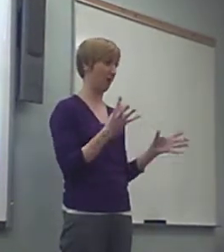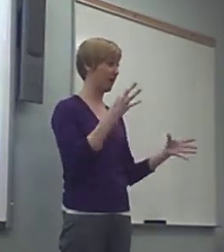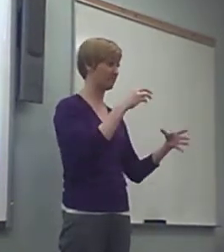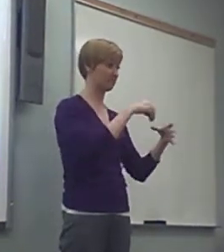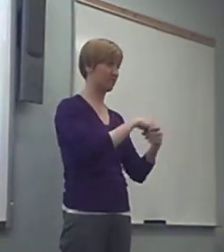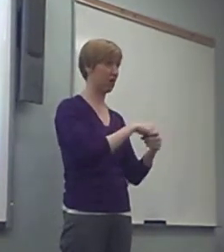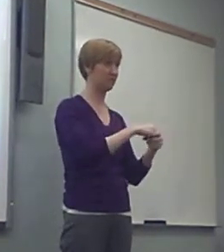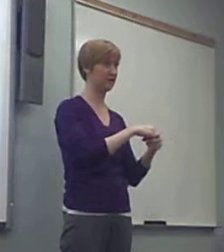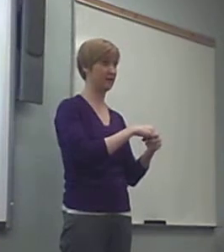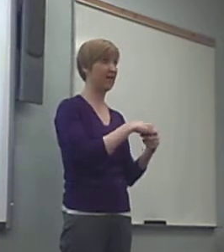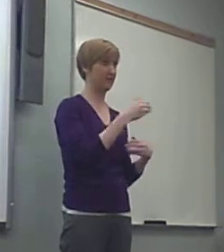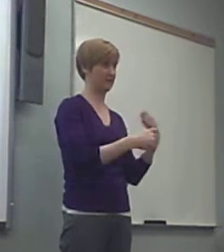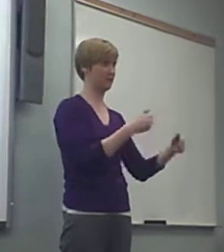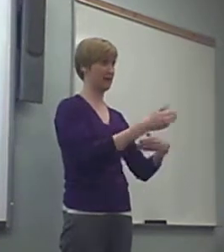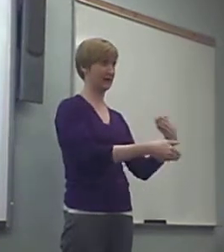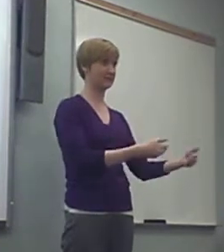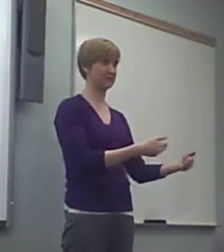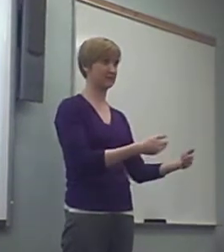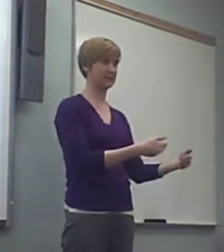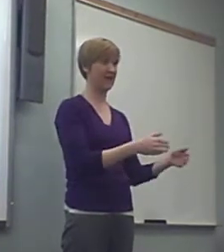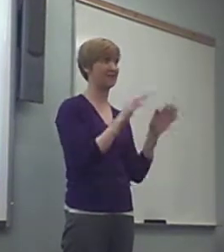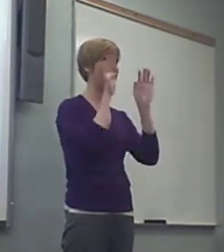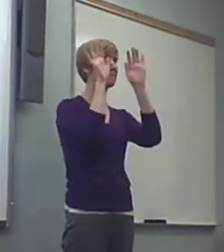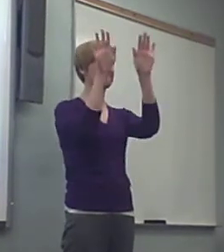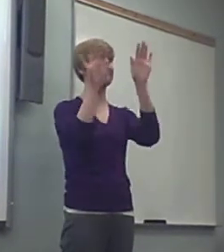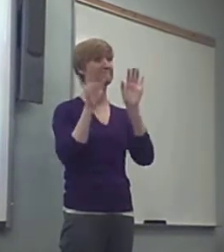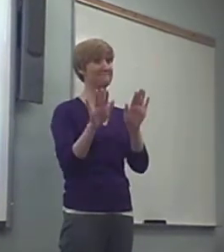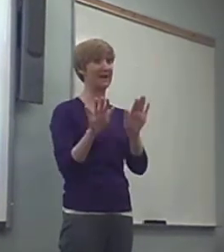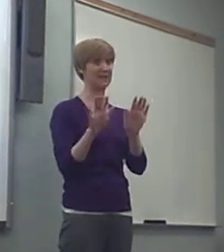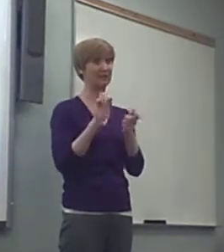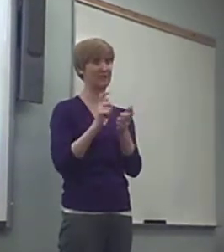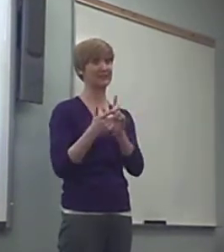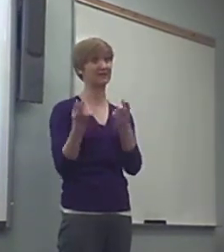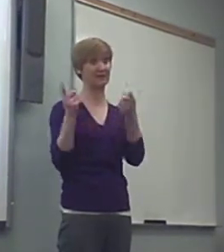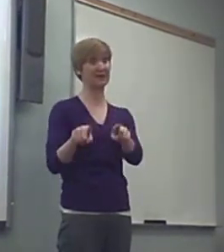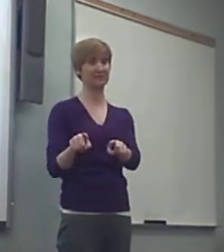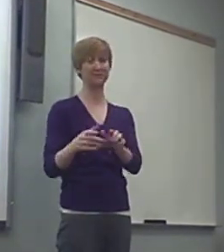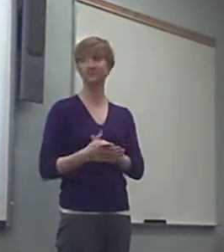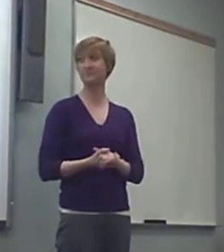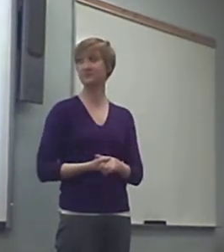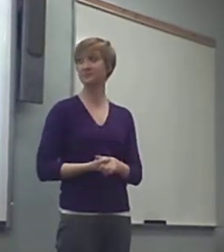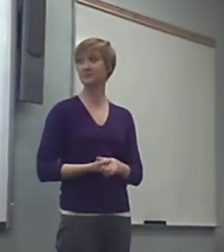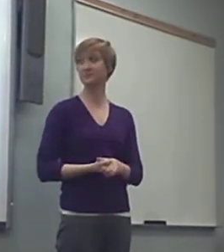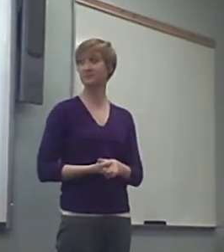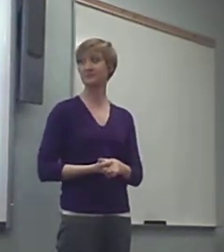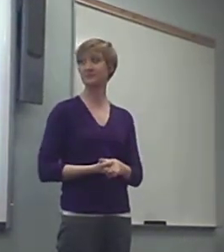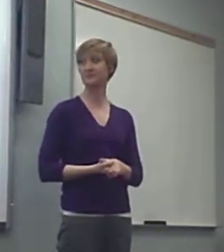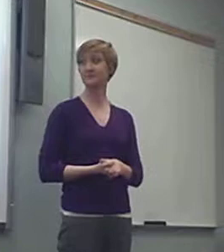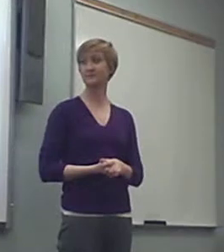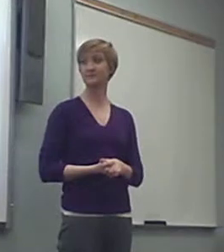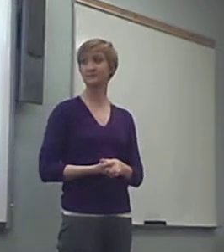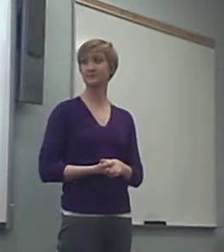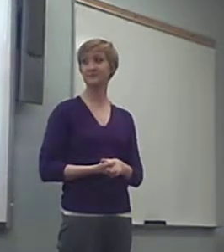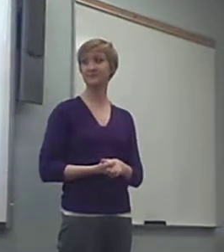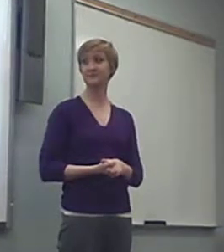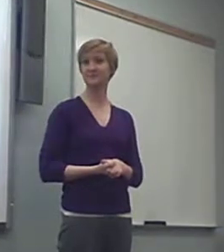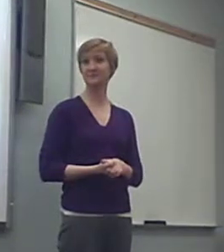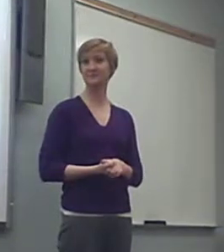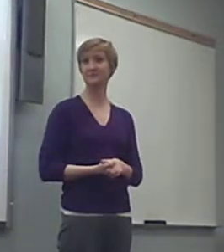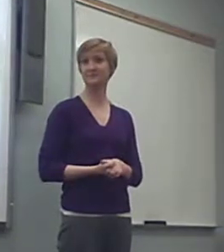these amazing translations, and it comes up with this. Let me see if there's one particular area of this that I want to